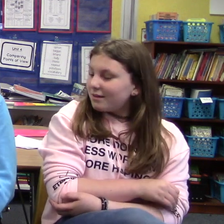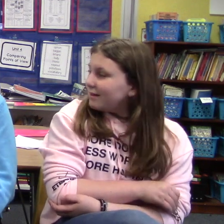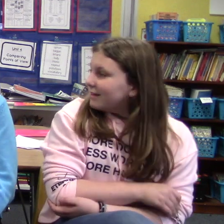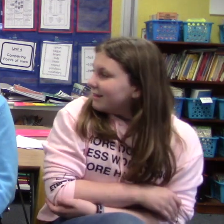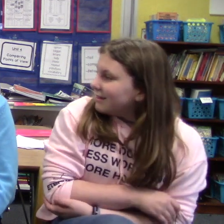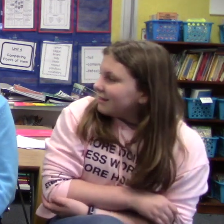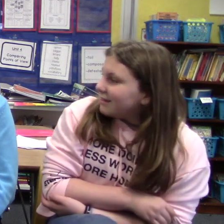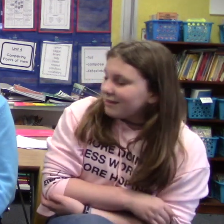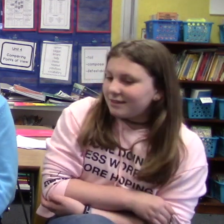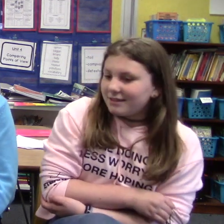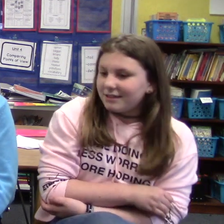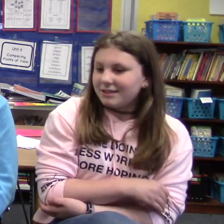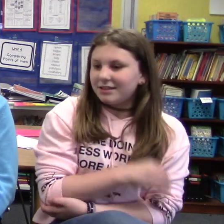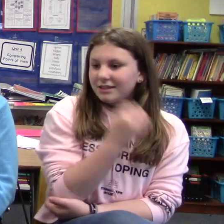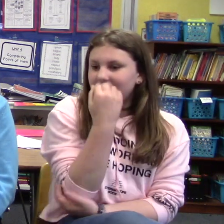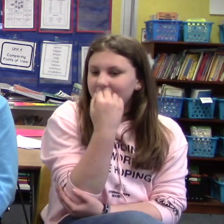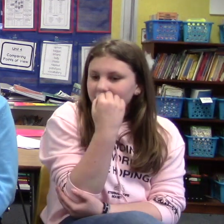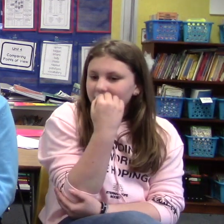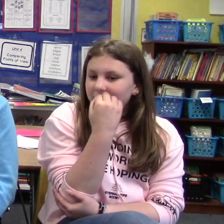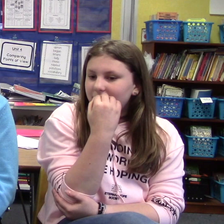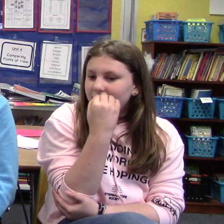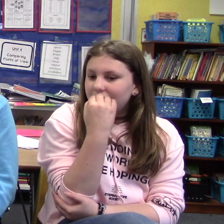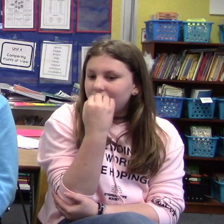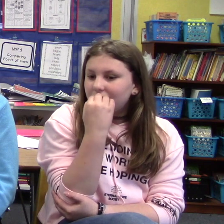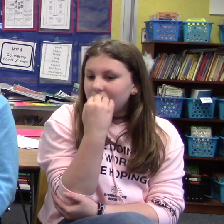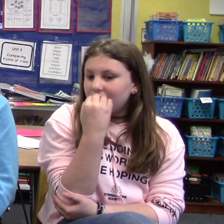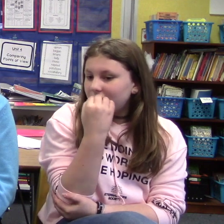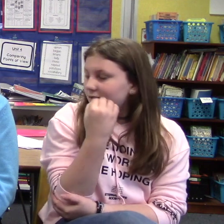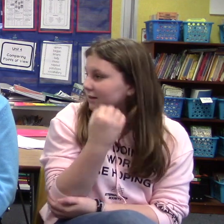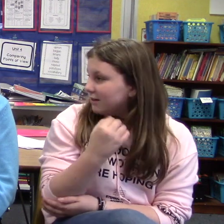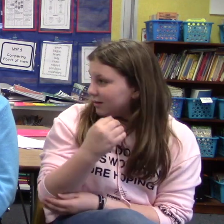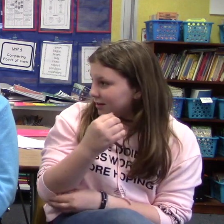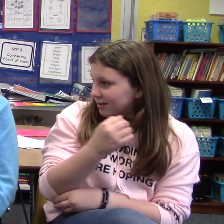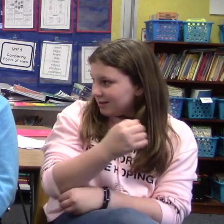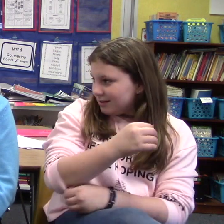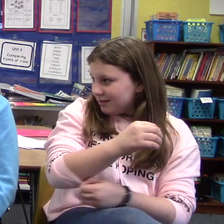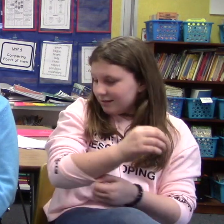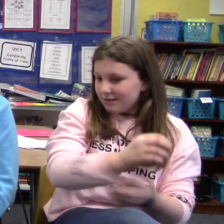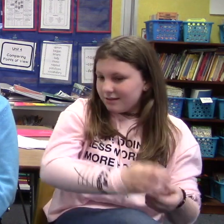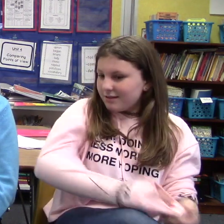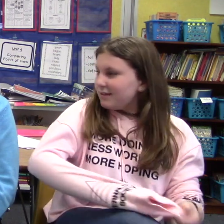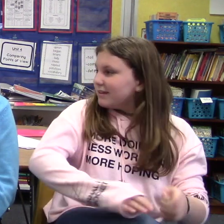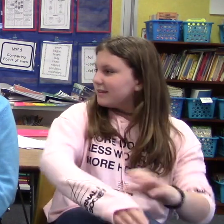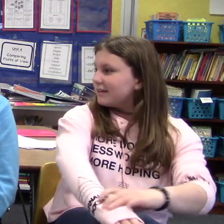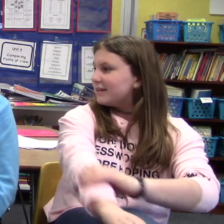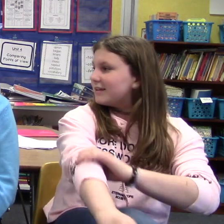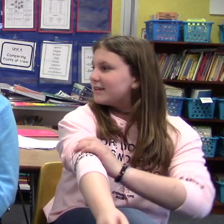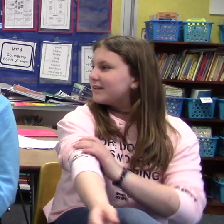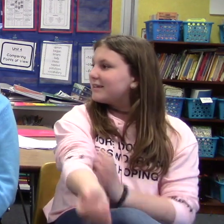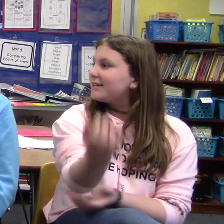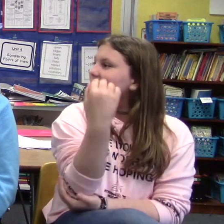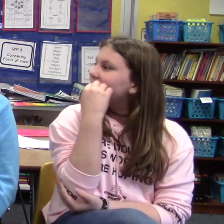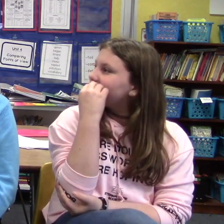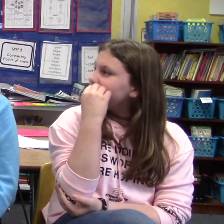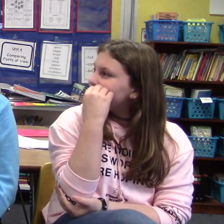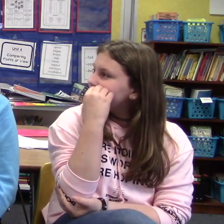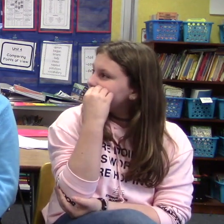How do you like teaching children that are not deaf about the DHH? Well, like I said